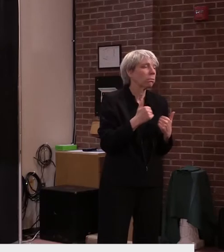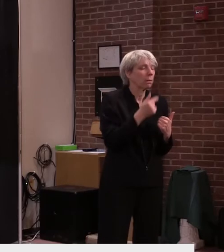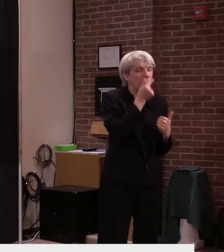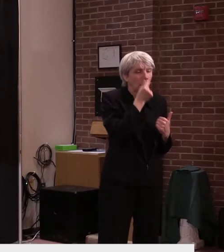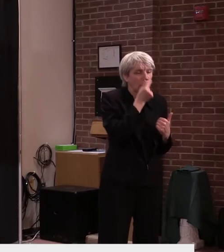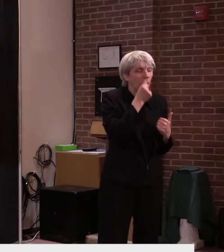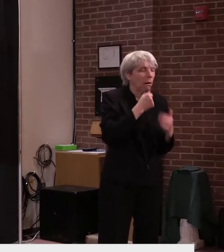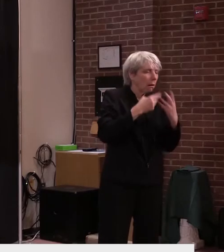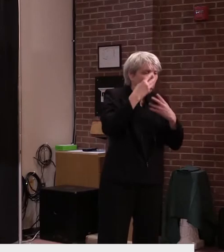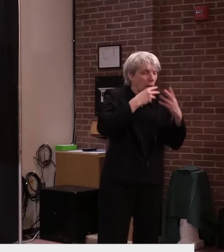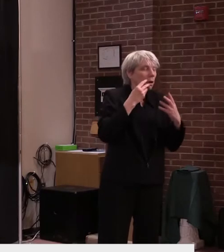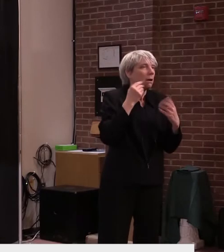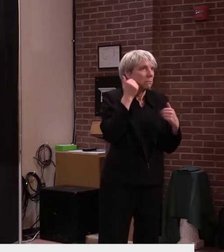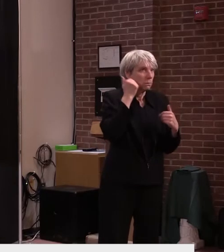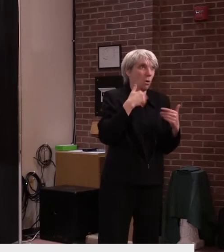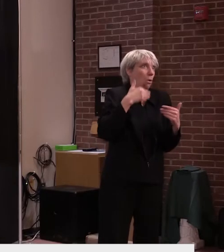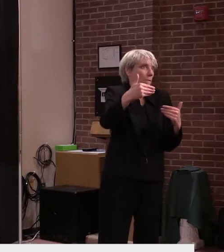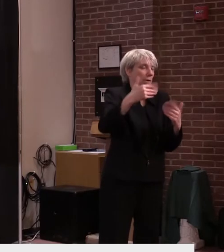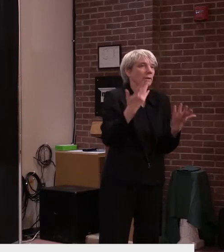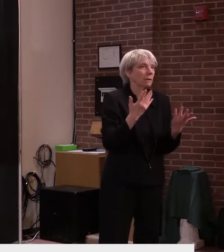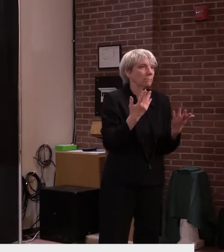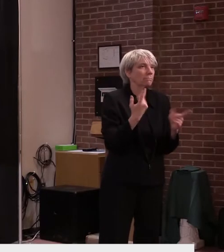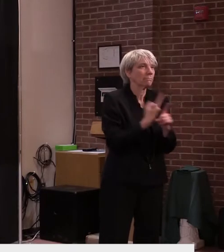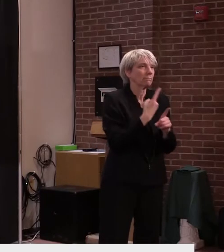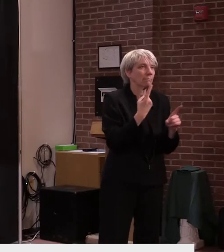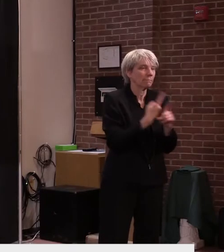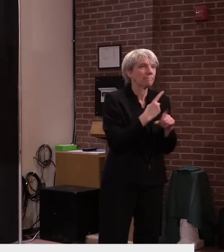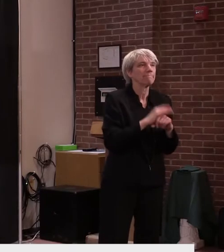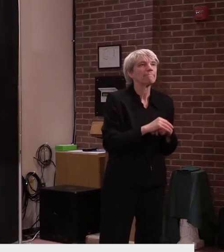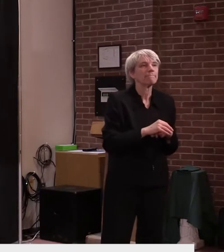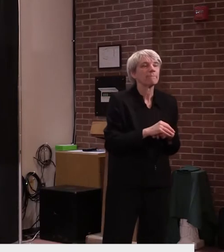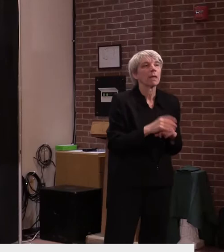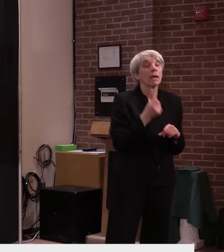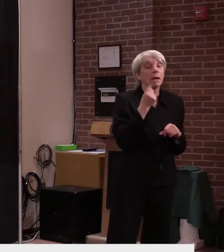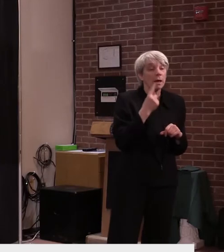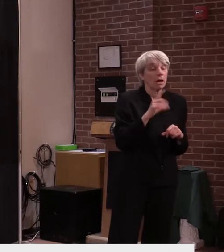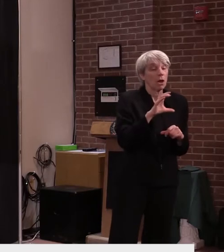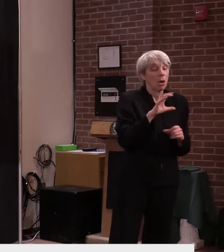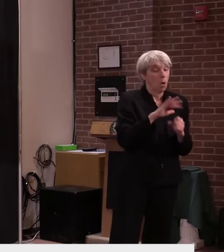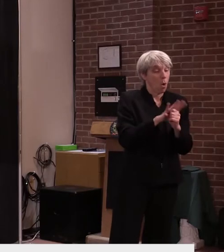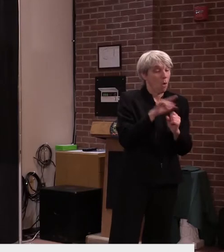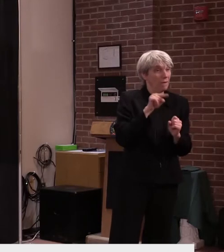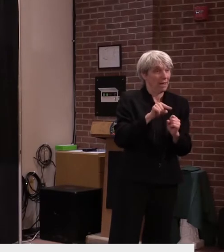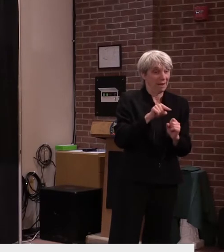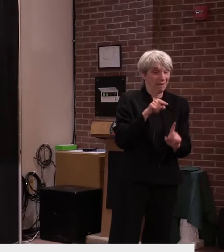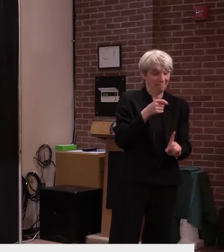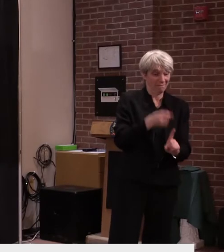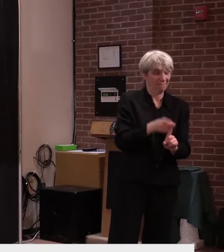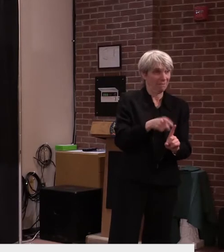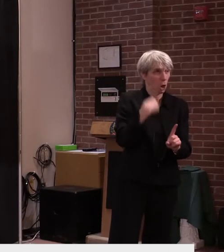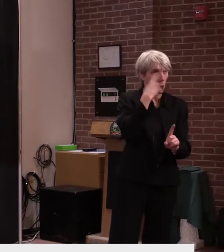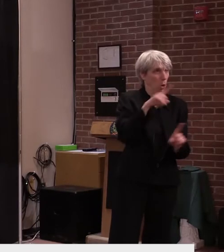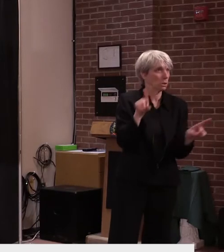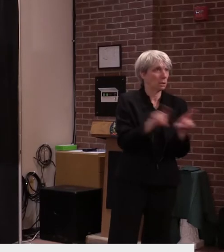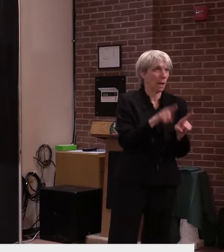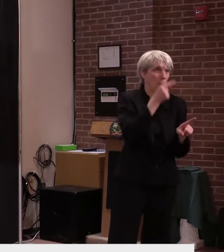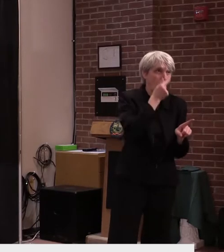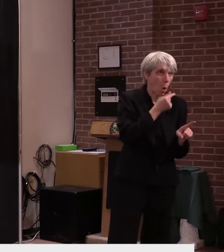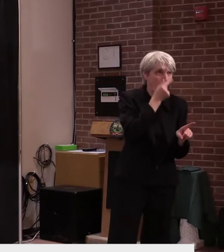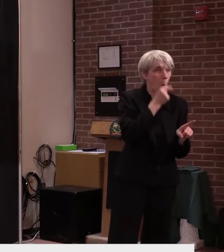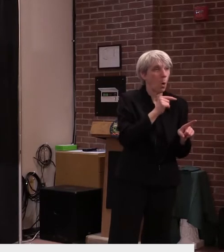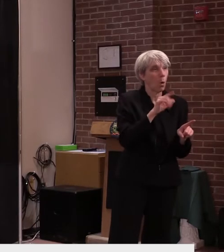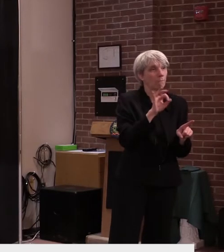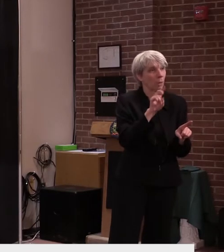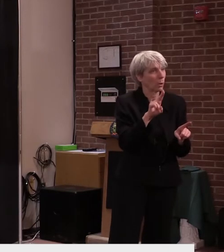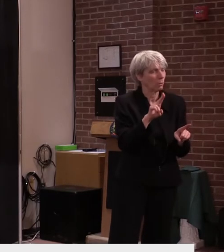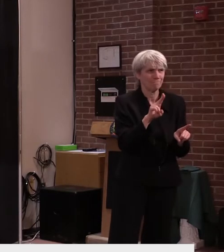What we are seeing in Vermont in this age group are COVID presentations very similar to other viruses. So when families ask